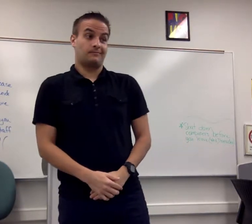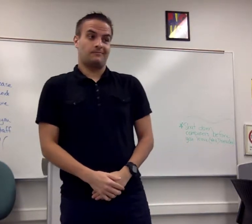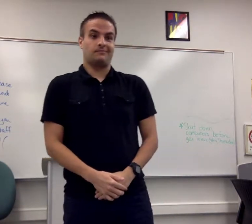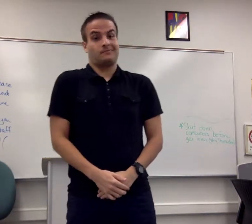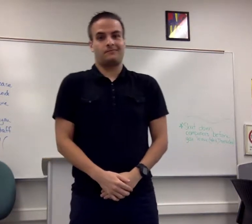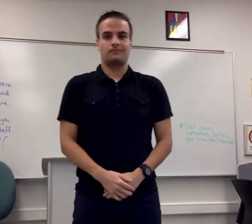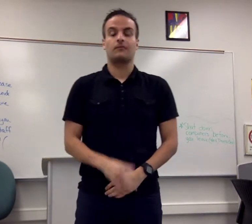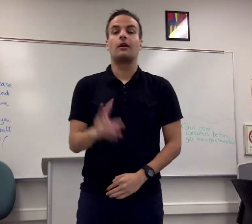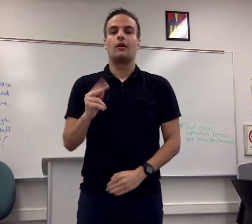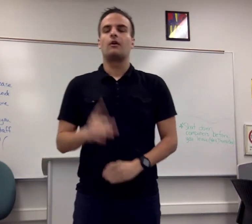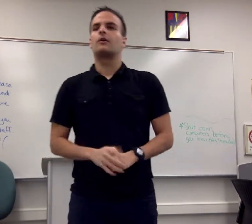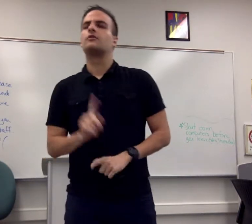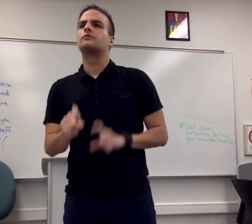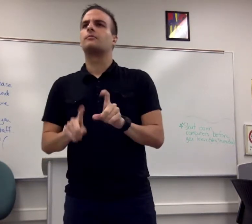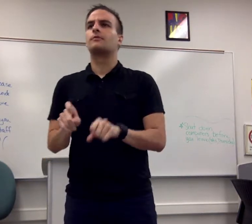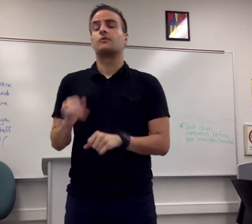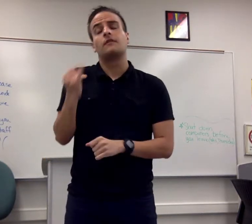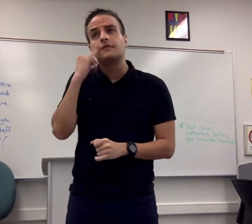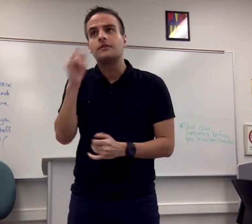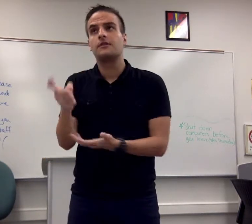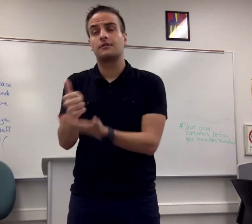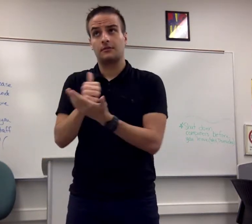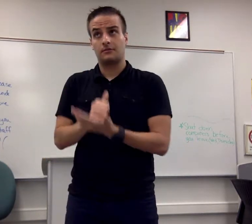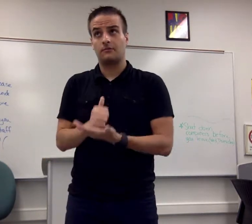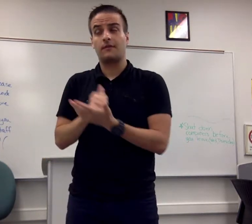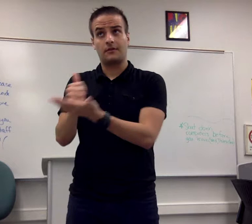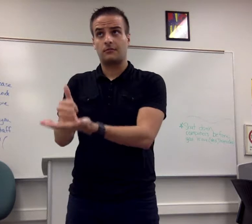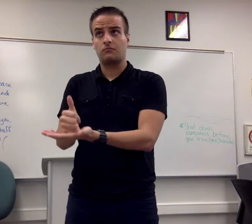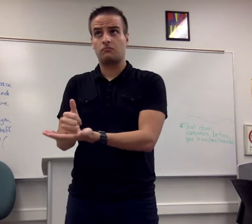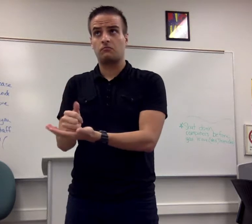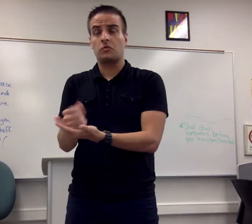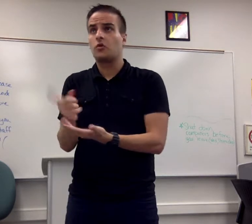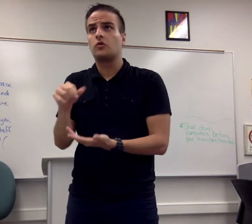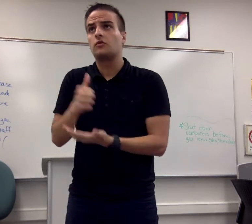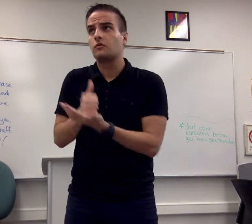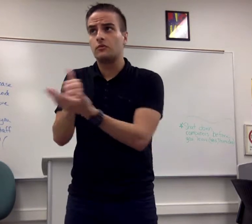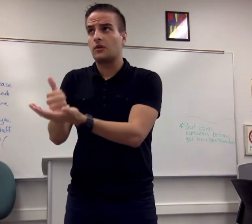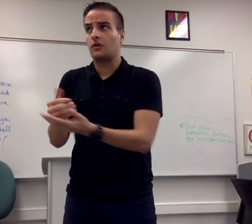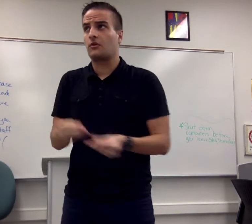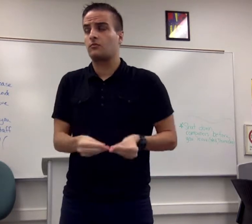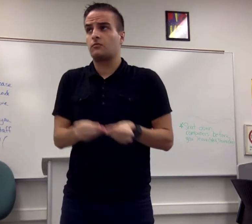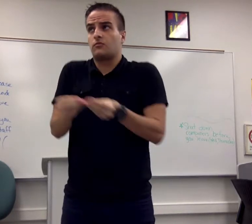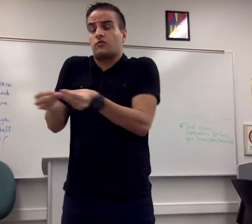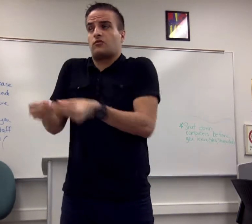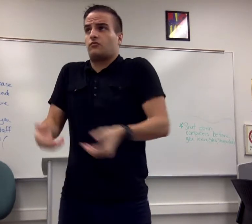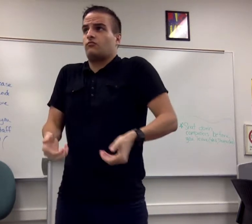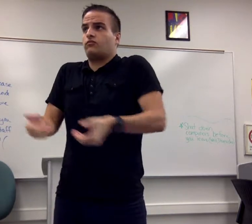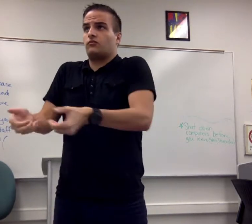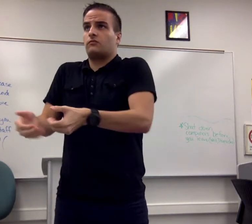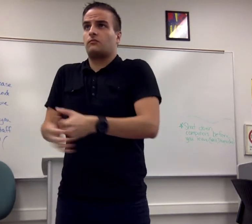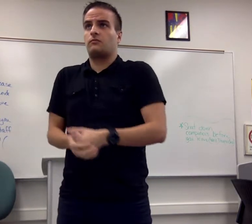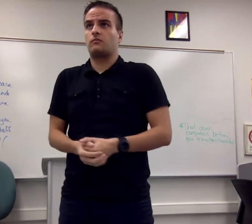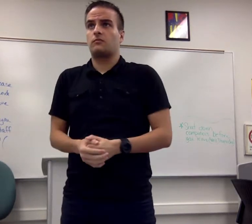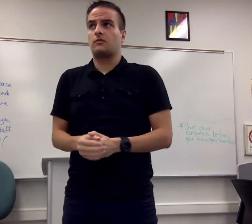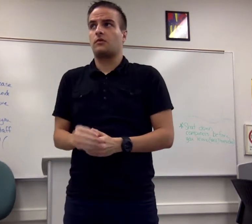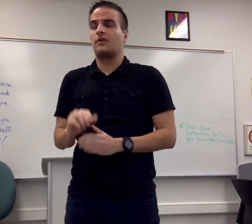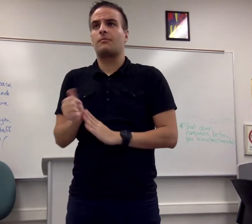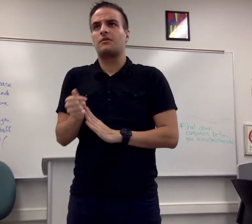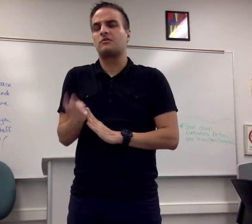Okay, so I'm asking her if she needs help. She's here. If she needs help carrying some stuff, and that will be done in 10 minutes with our activity.